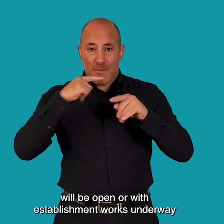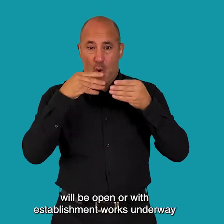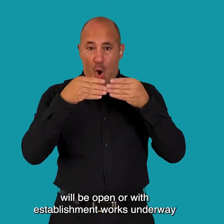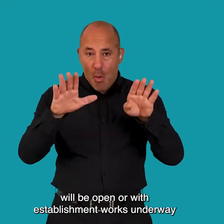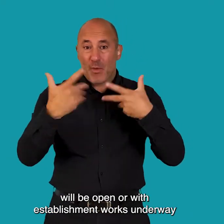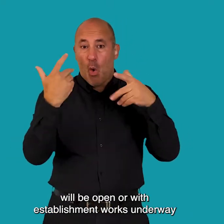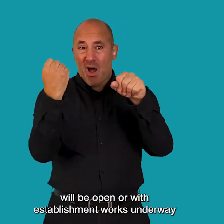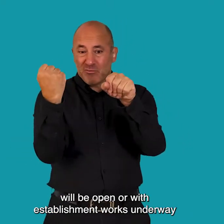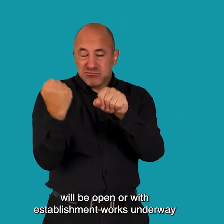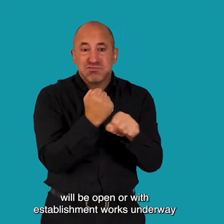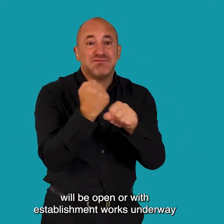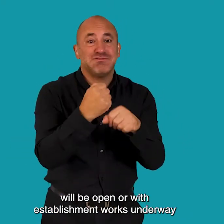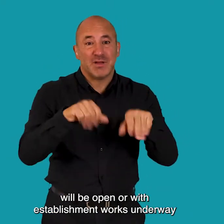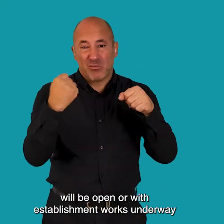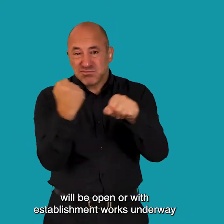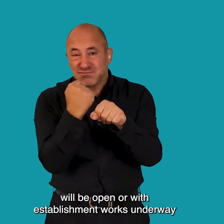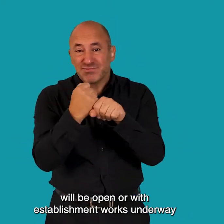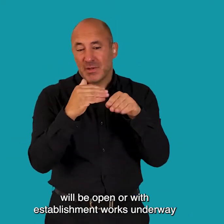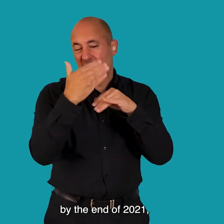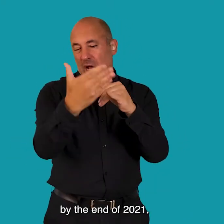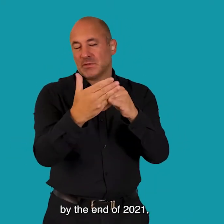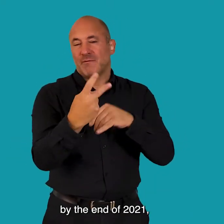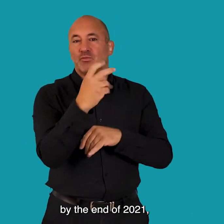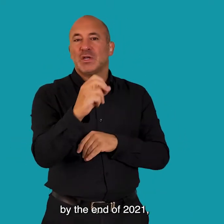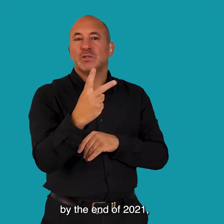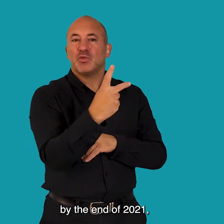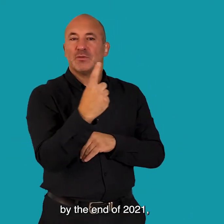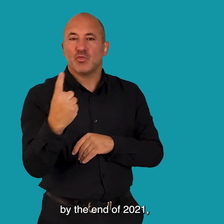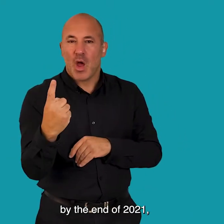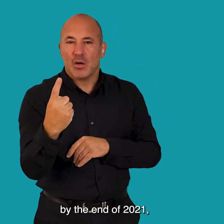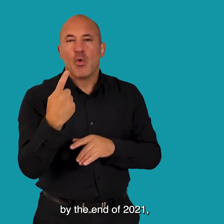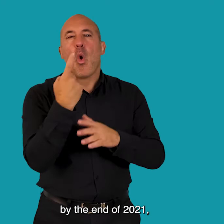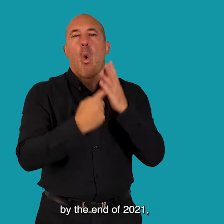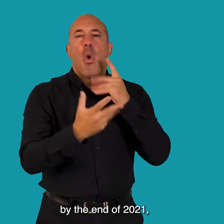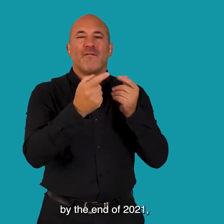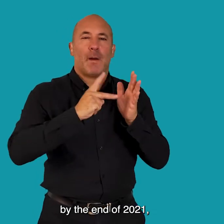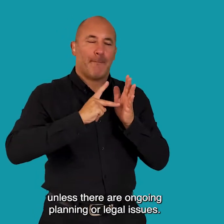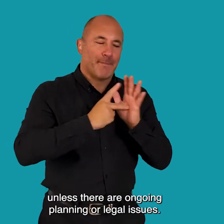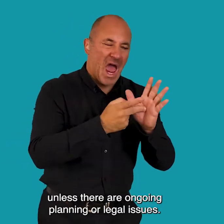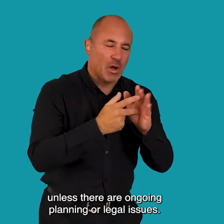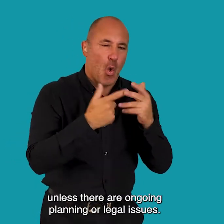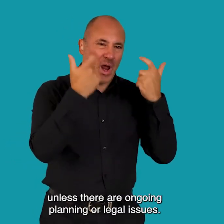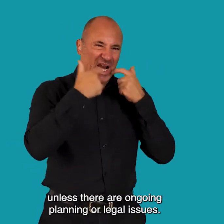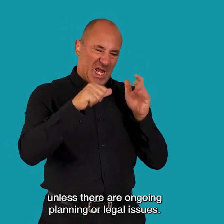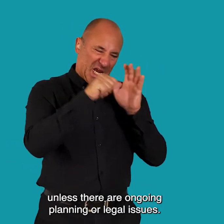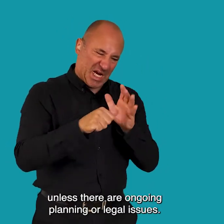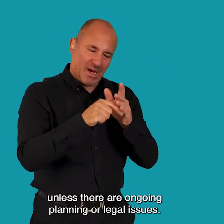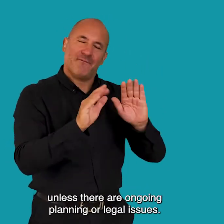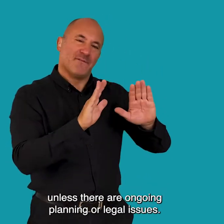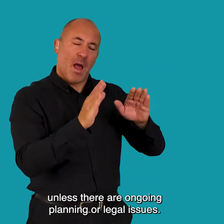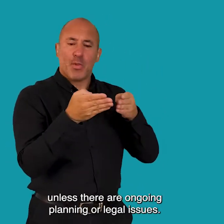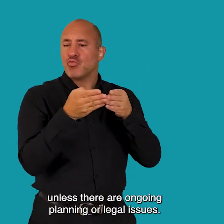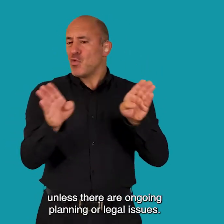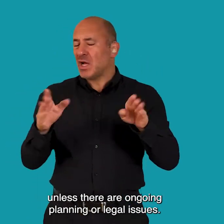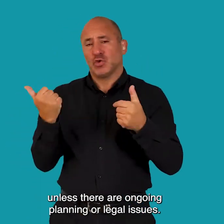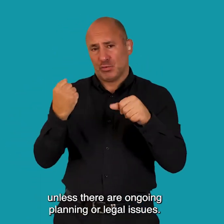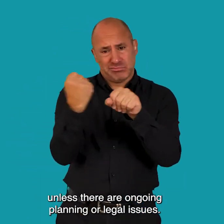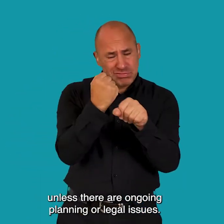or with established works underway by the end of 2021, unless there are ongoing planning or legal